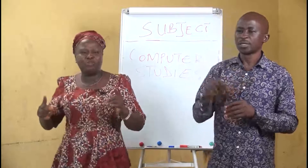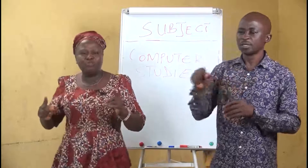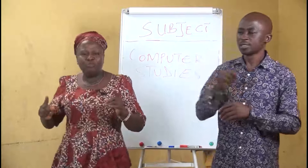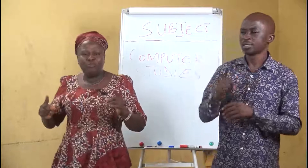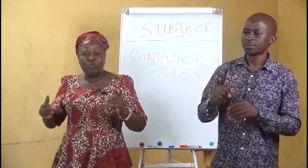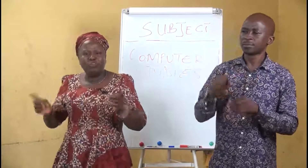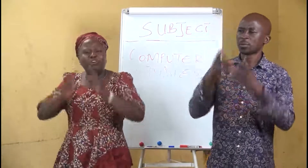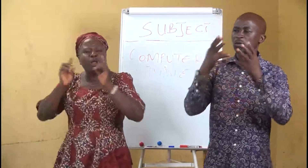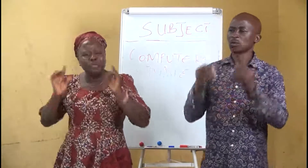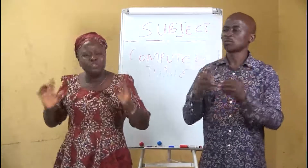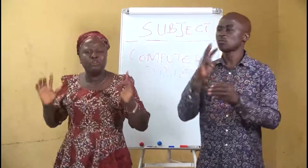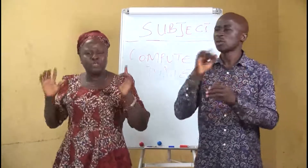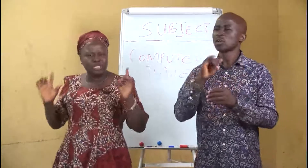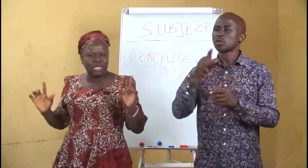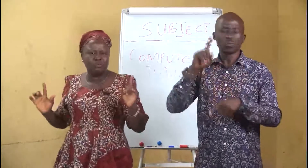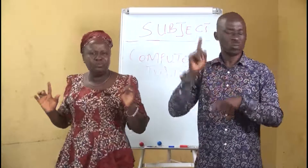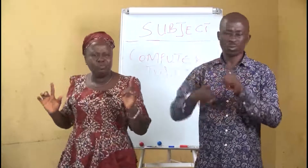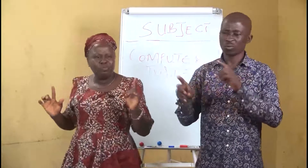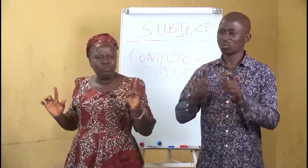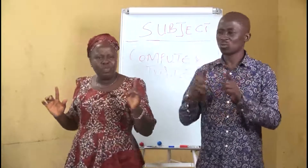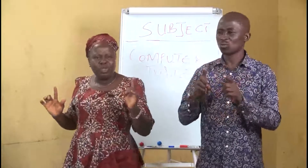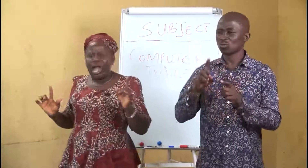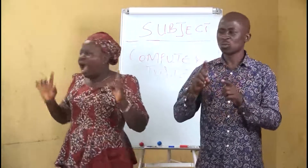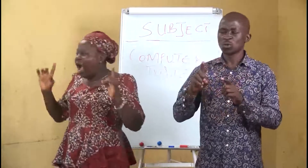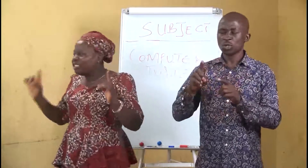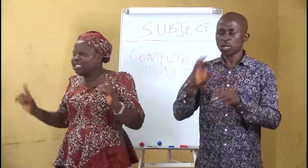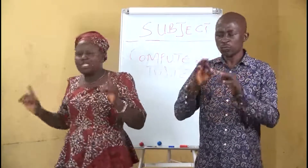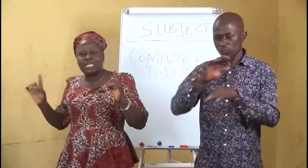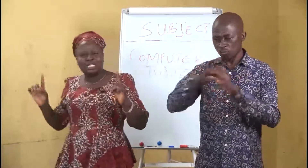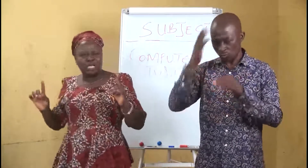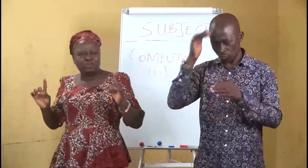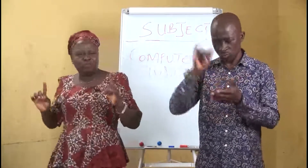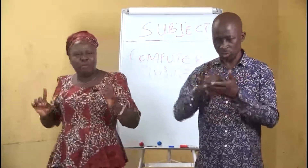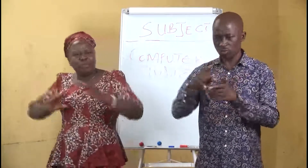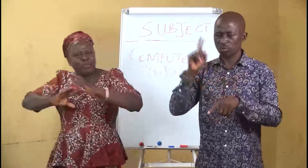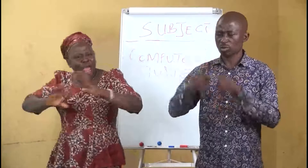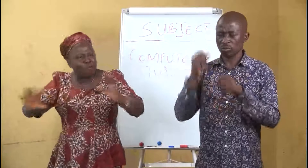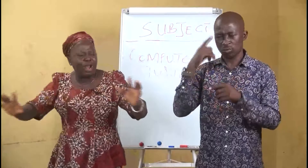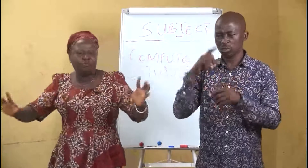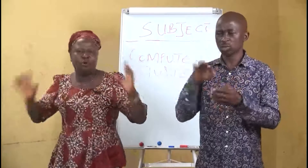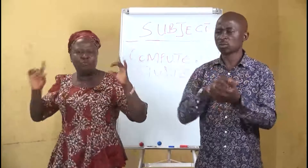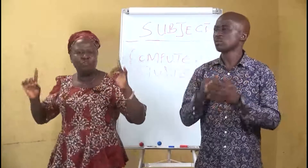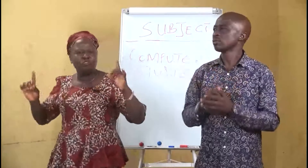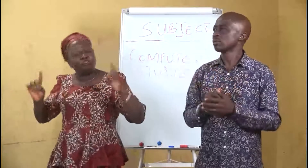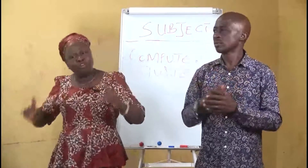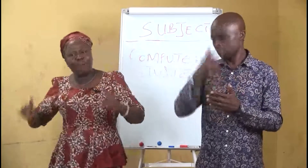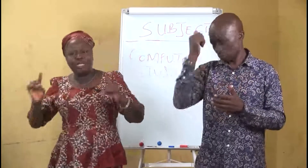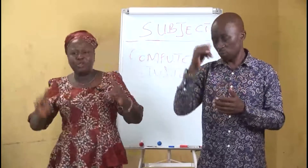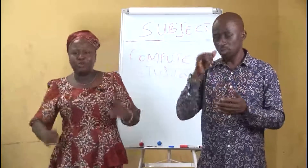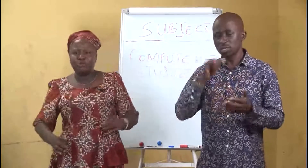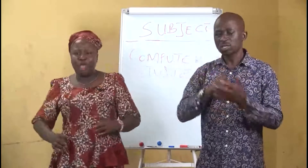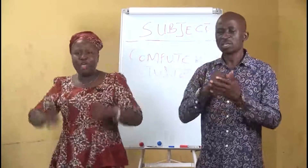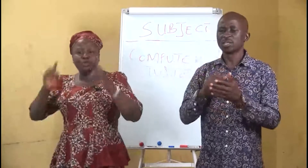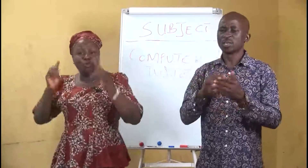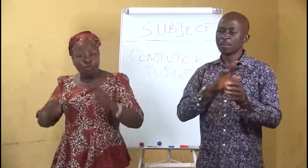without before you can make use of your system. And this system software prepare a platform for your